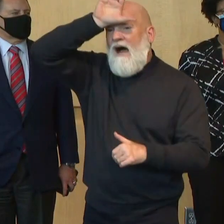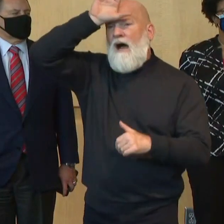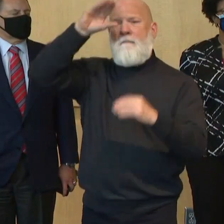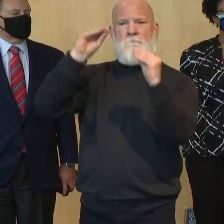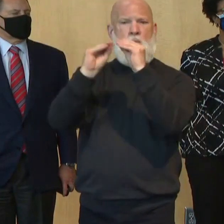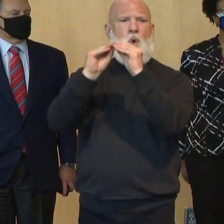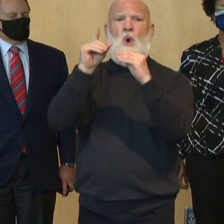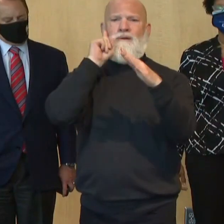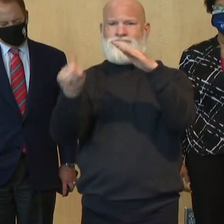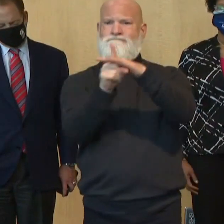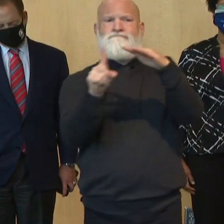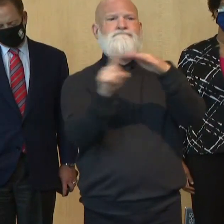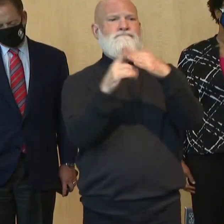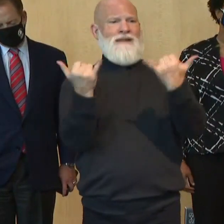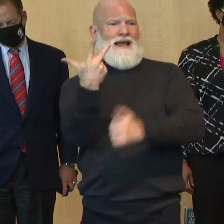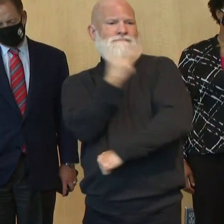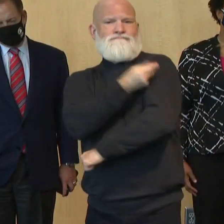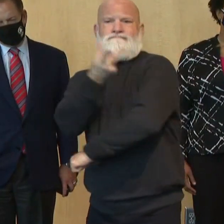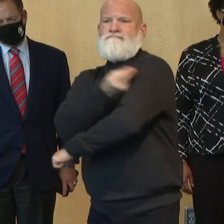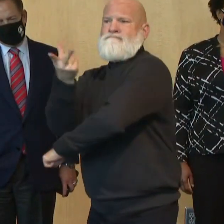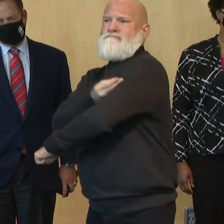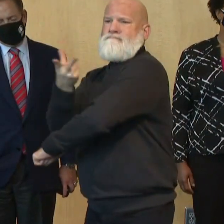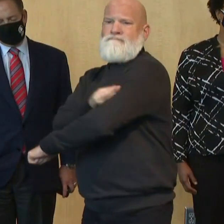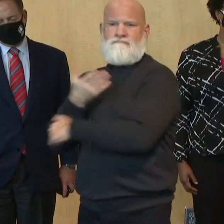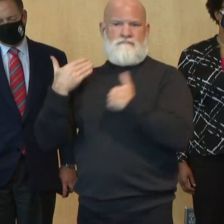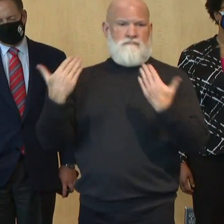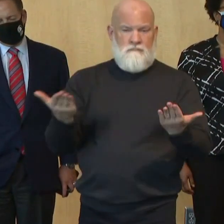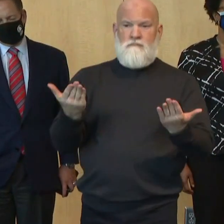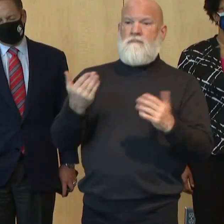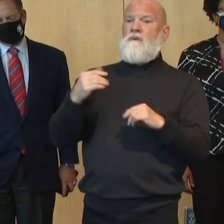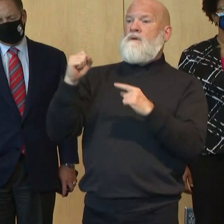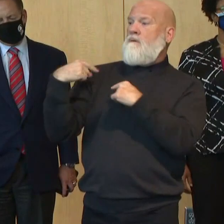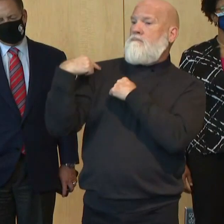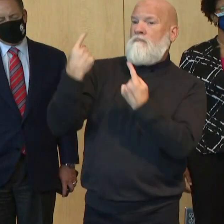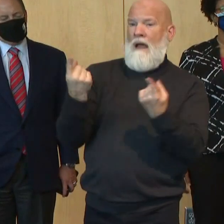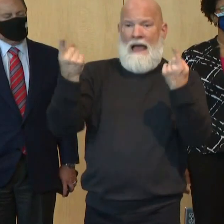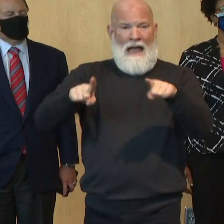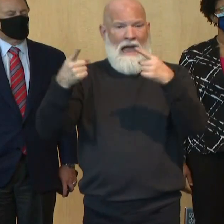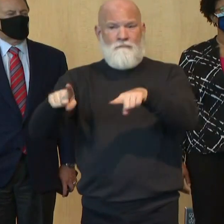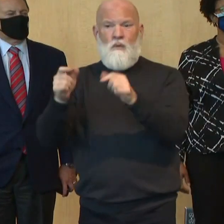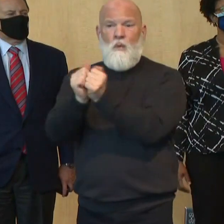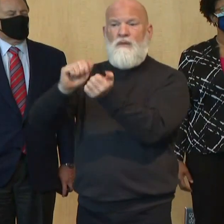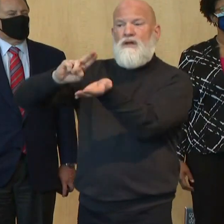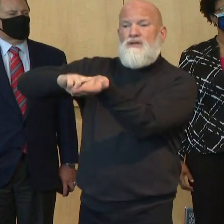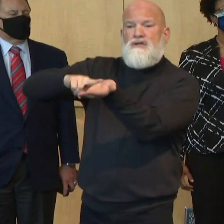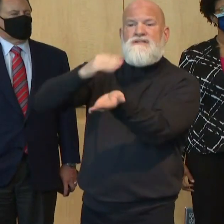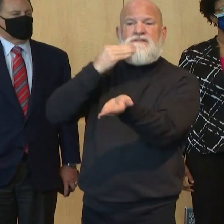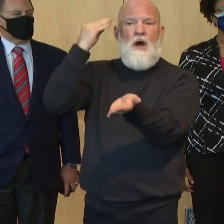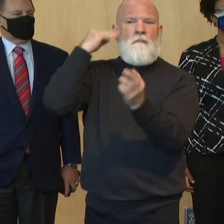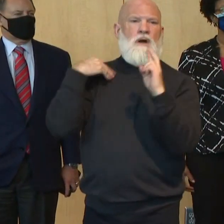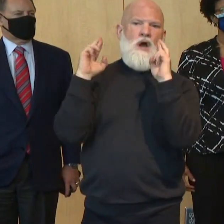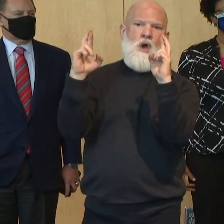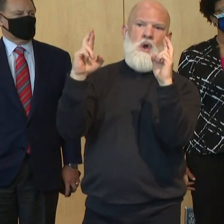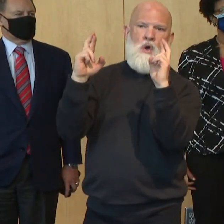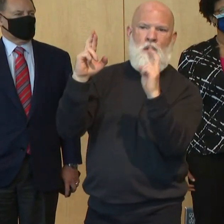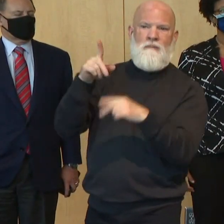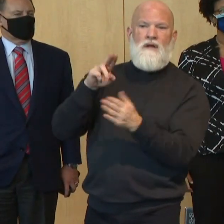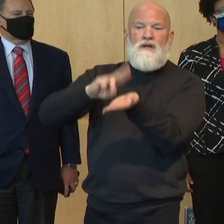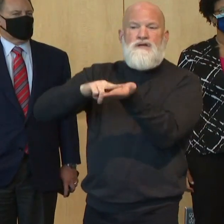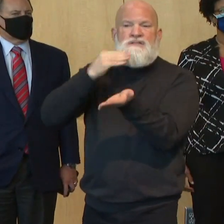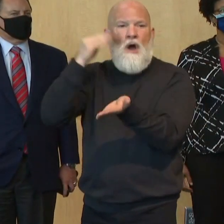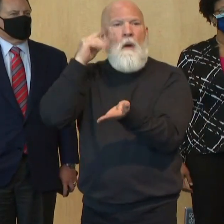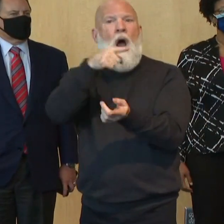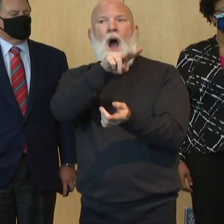in long-term care facilities as well. But that's what the dashboard's for, is to give us that data where we can look and